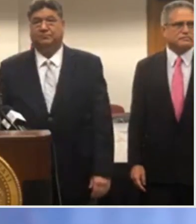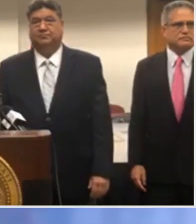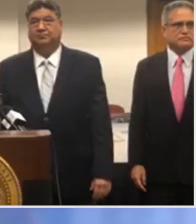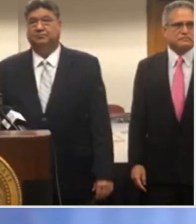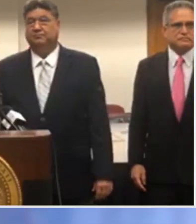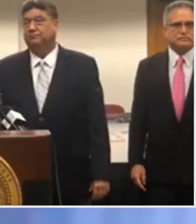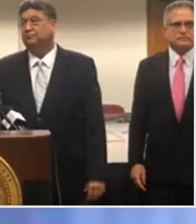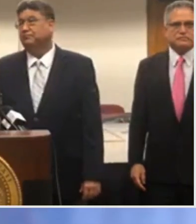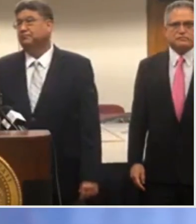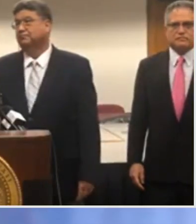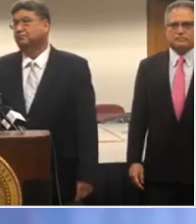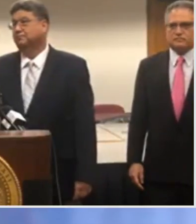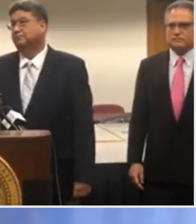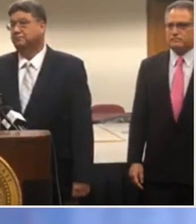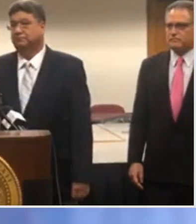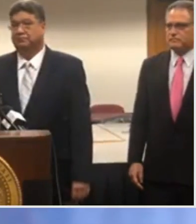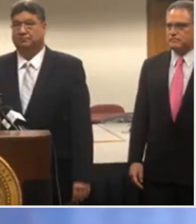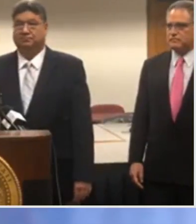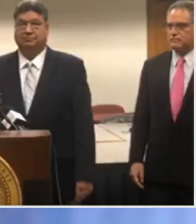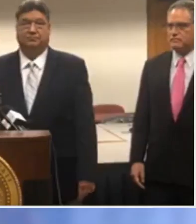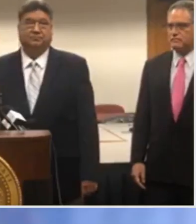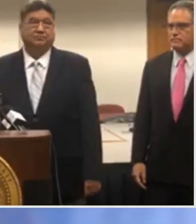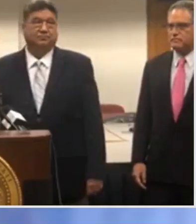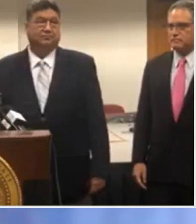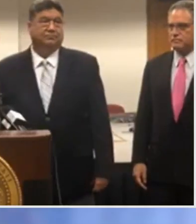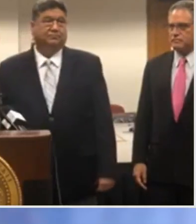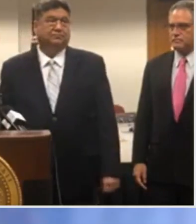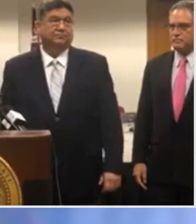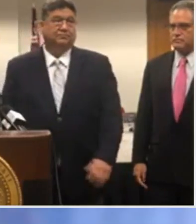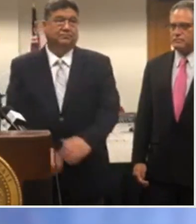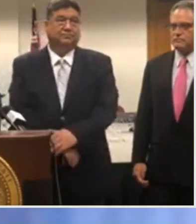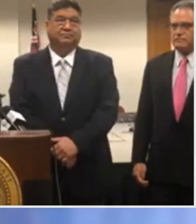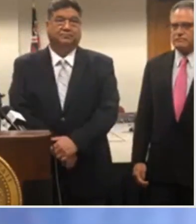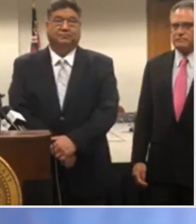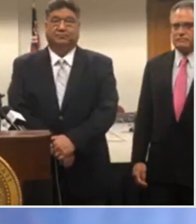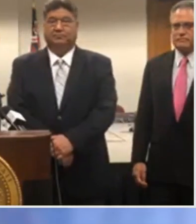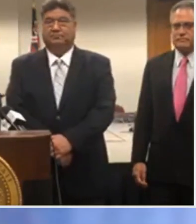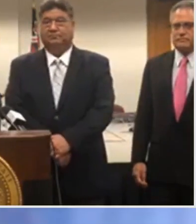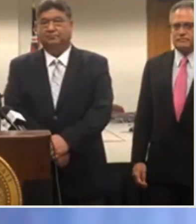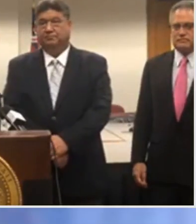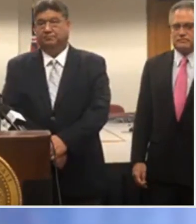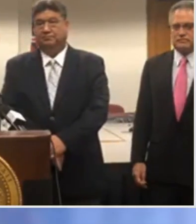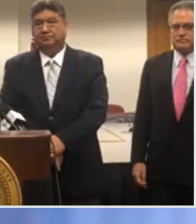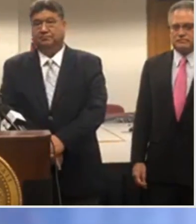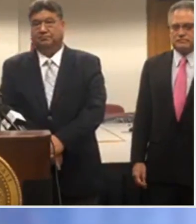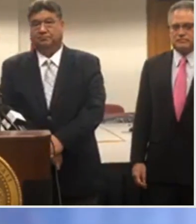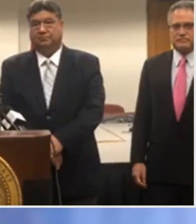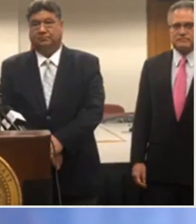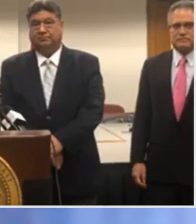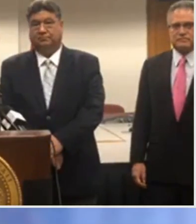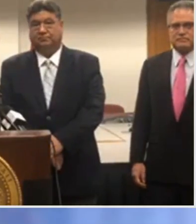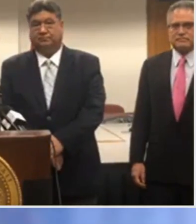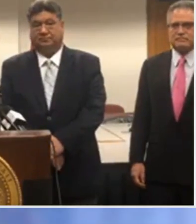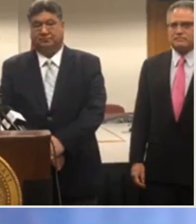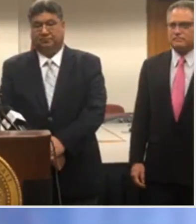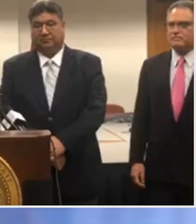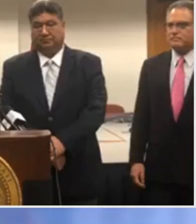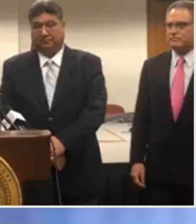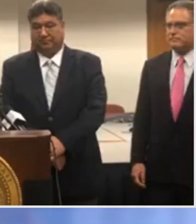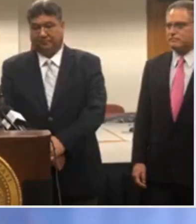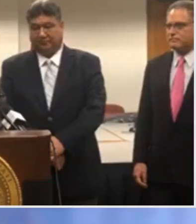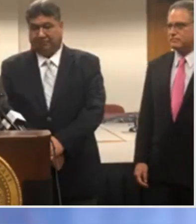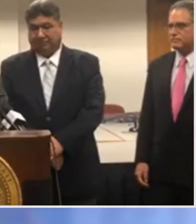Staff will also be here, although we will be working on protocols to ensure safety for members and